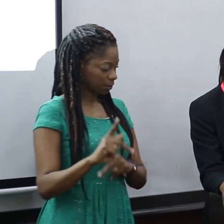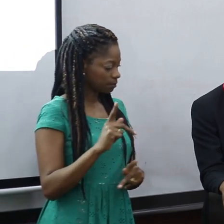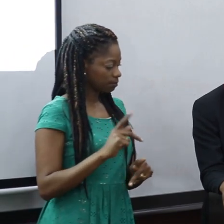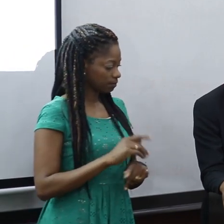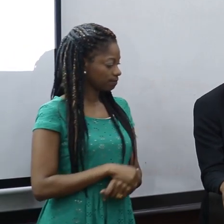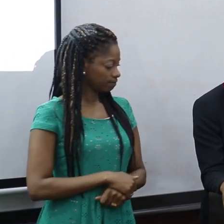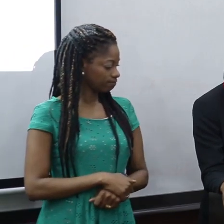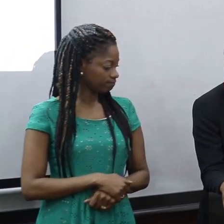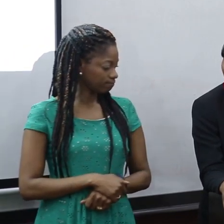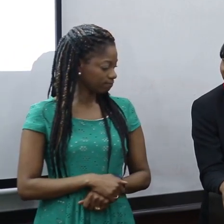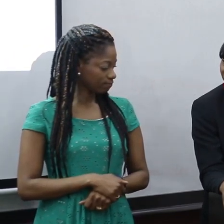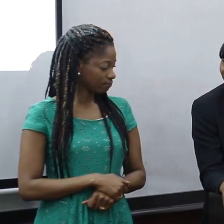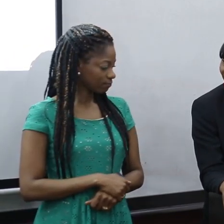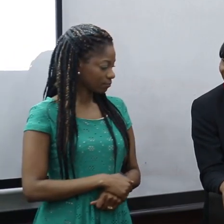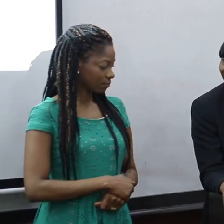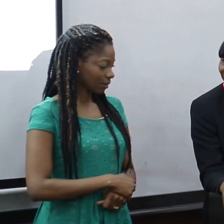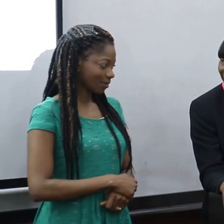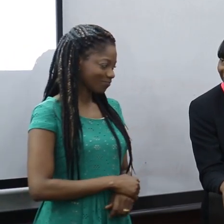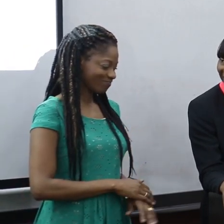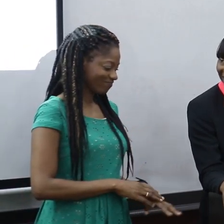consent.